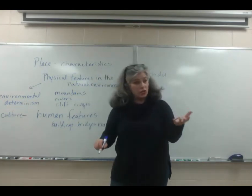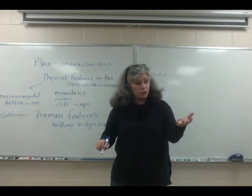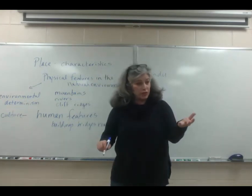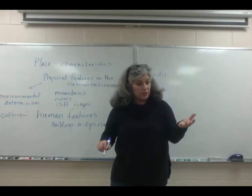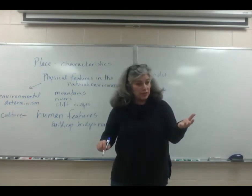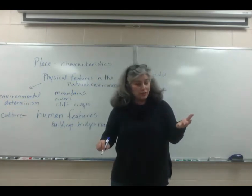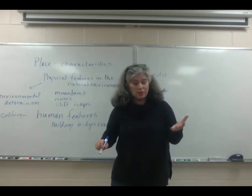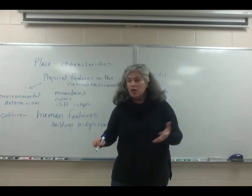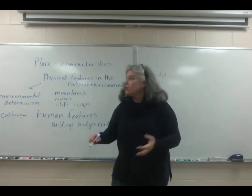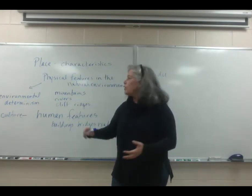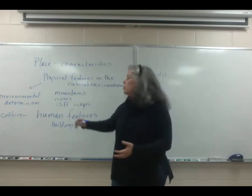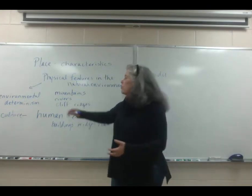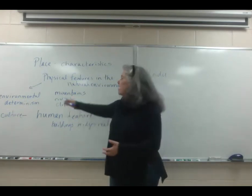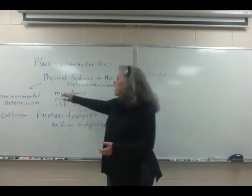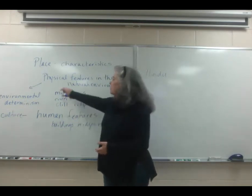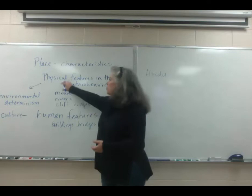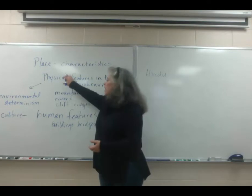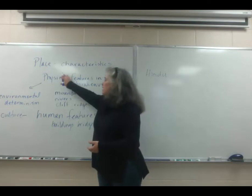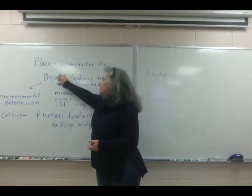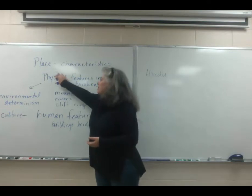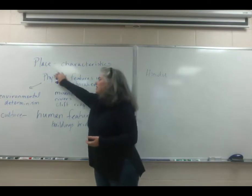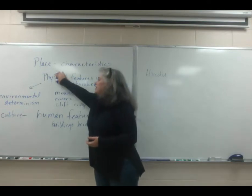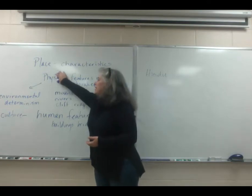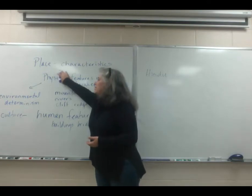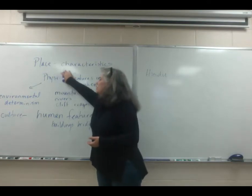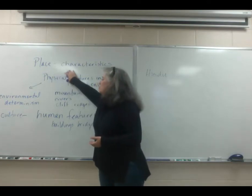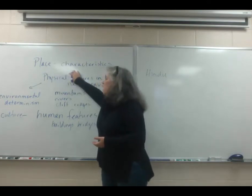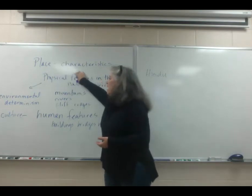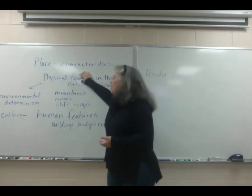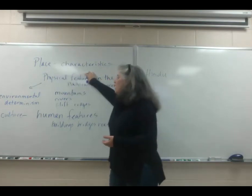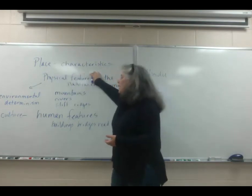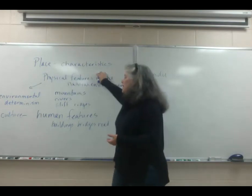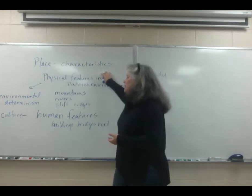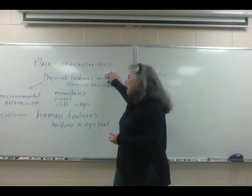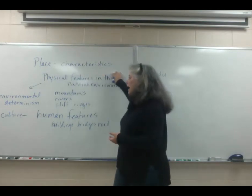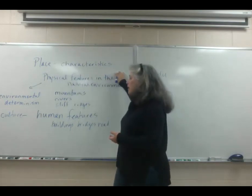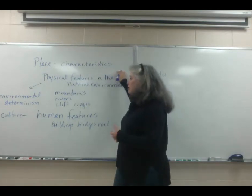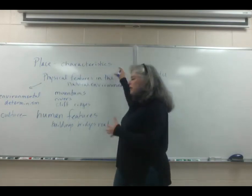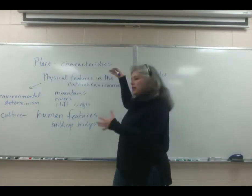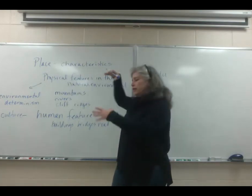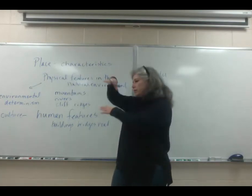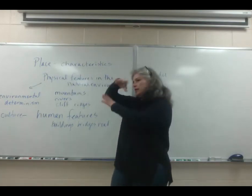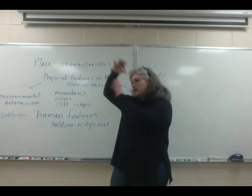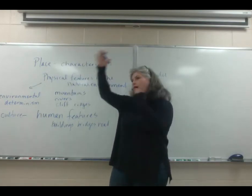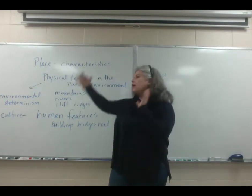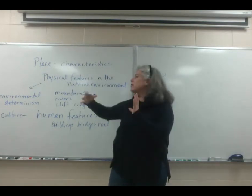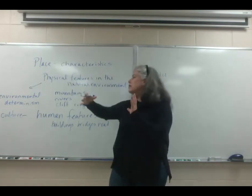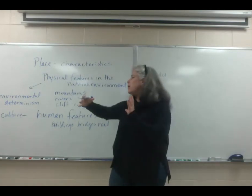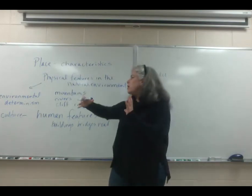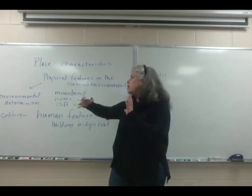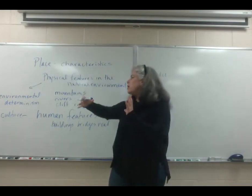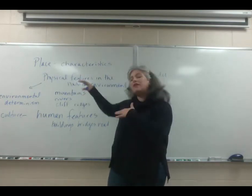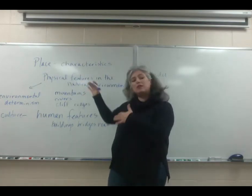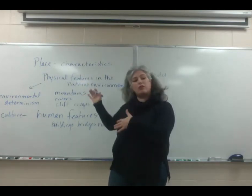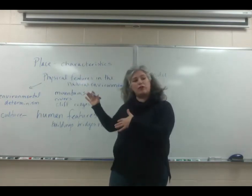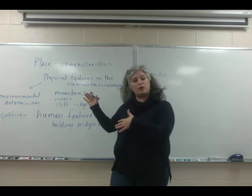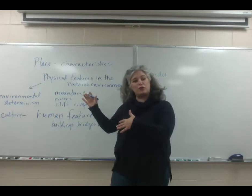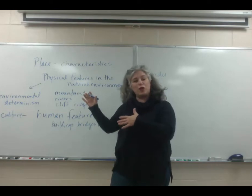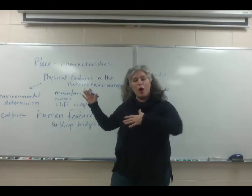for instance. So you might have a place that seems to have it's entirely composed of physical features, but